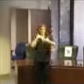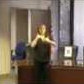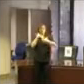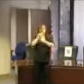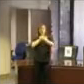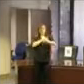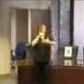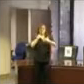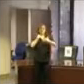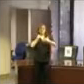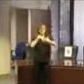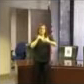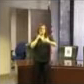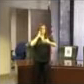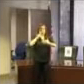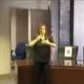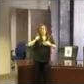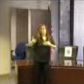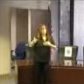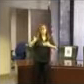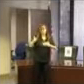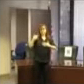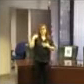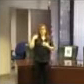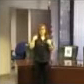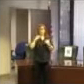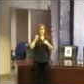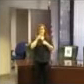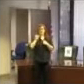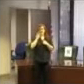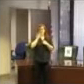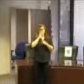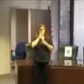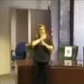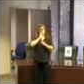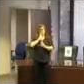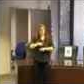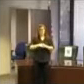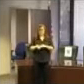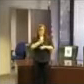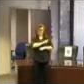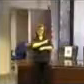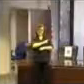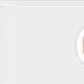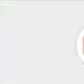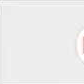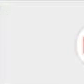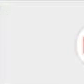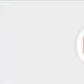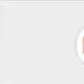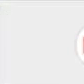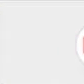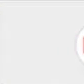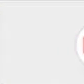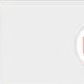it over to Commissioner Berry for his report, please. Good morning, Mr. Chairman and members of the board. Thank